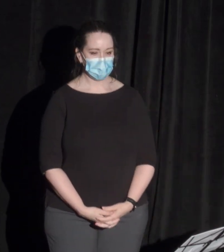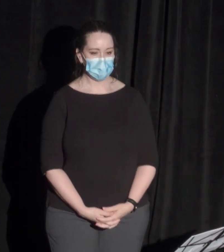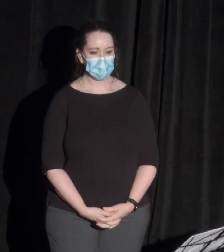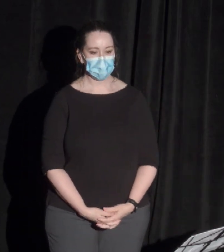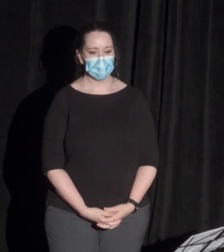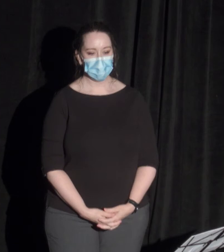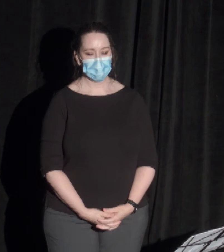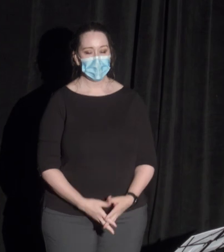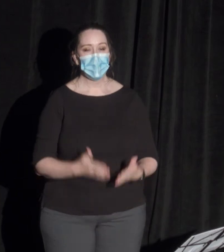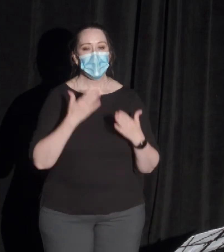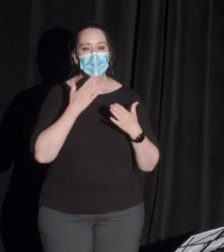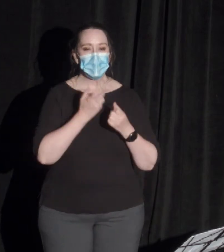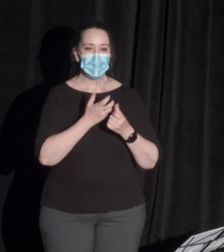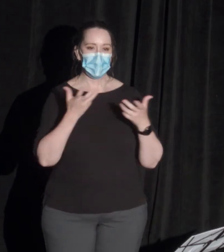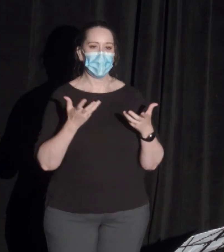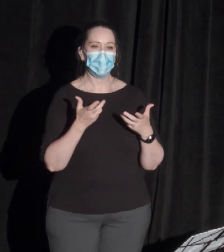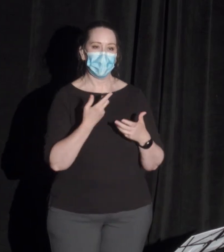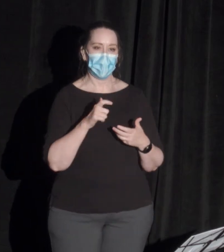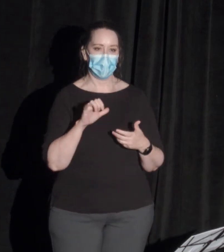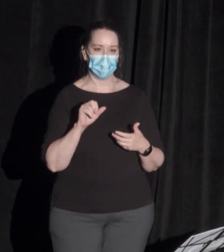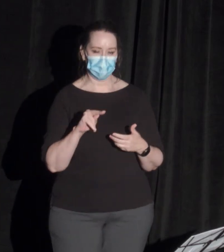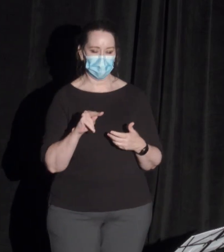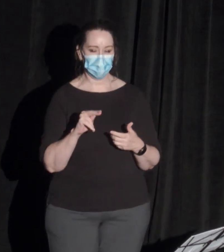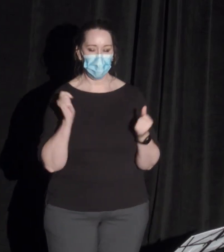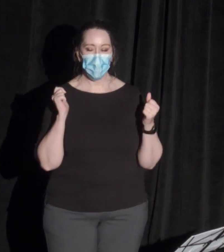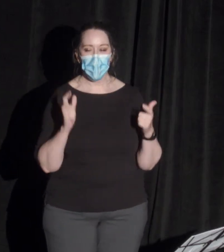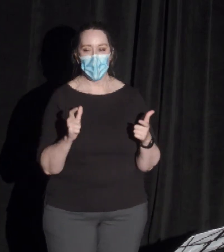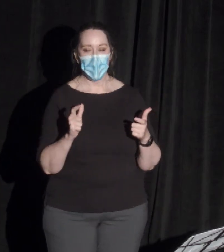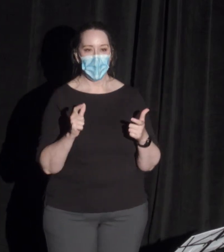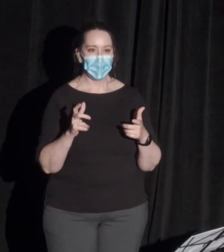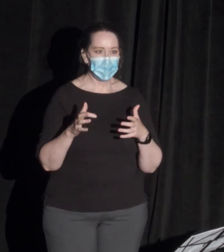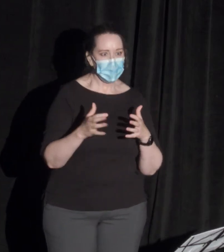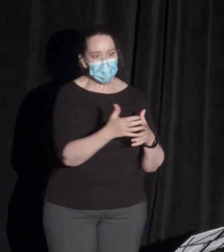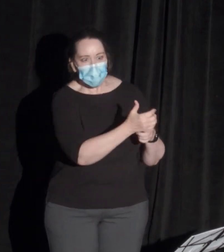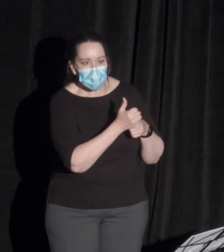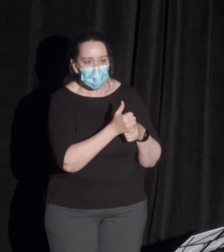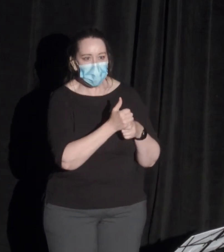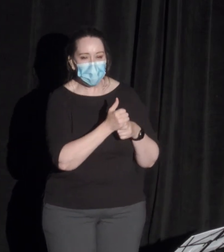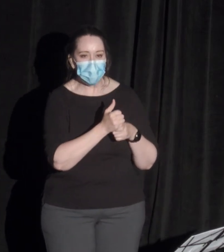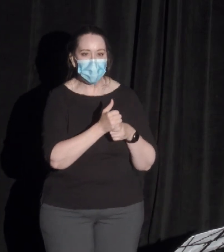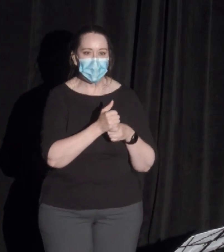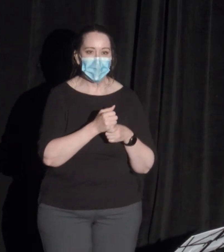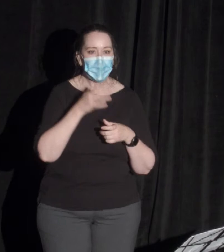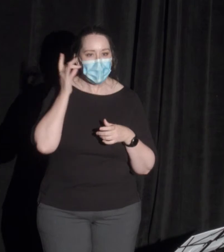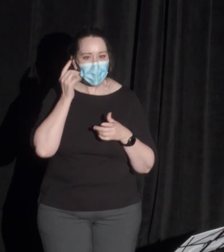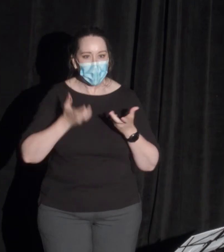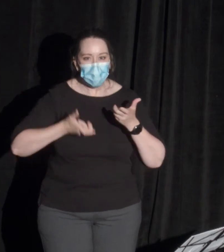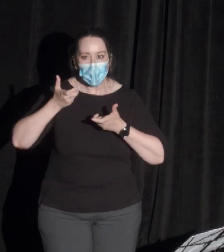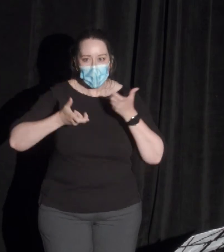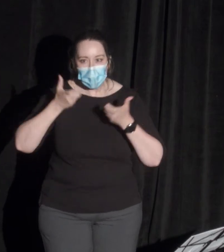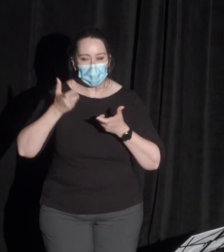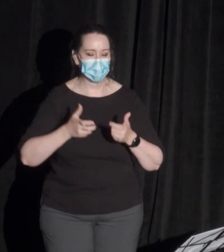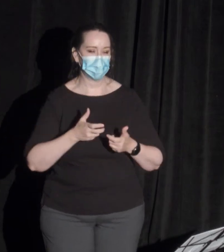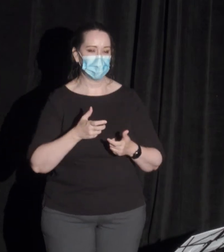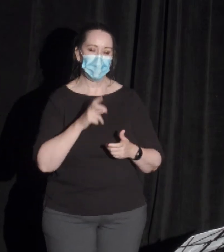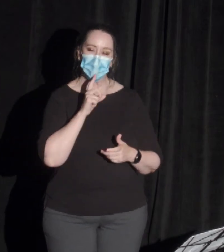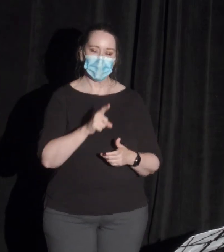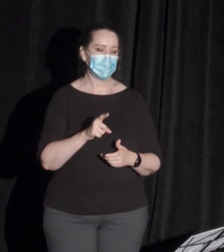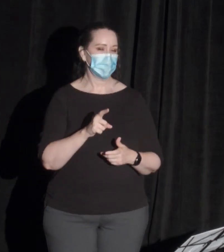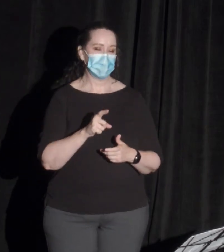Thank you so much to Helen for all of her wrangling and cat juggling. Helen, you are truly a sublime